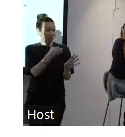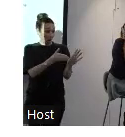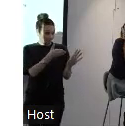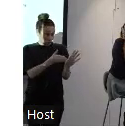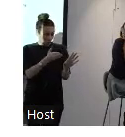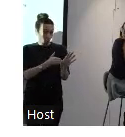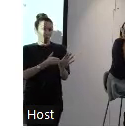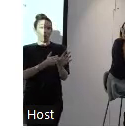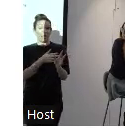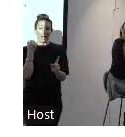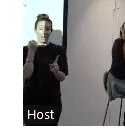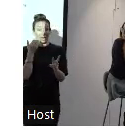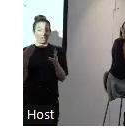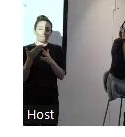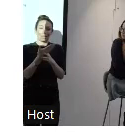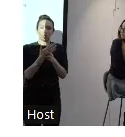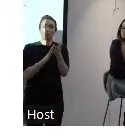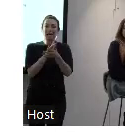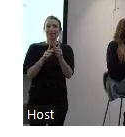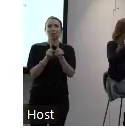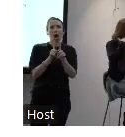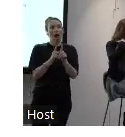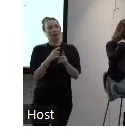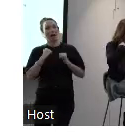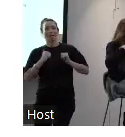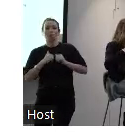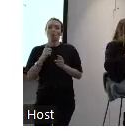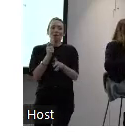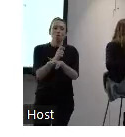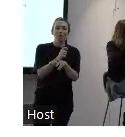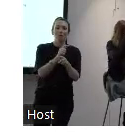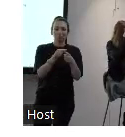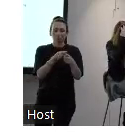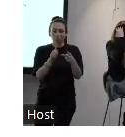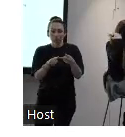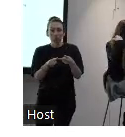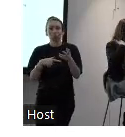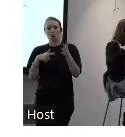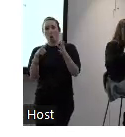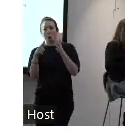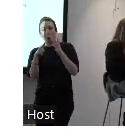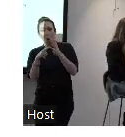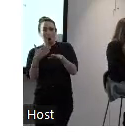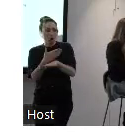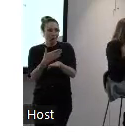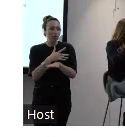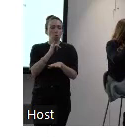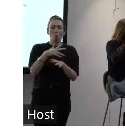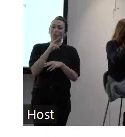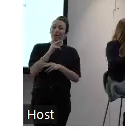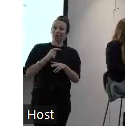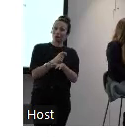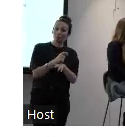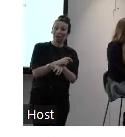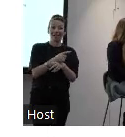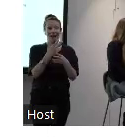psychological interventions, which include things like behavioral therapies, occupational and speech therapy, art therapy,